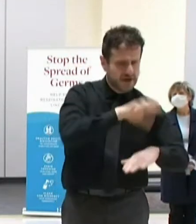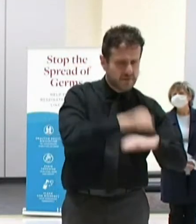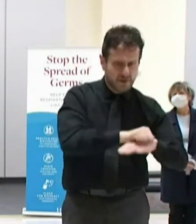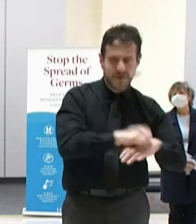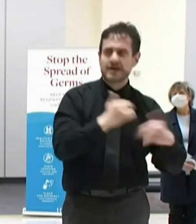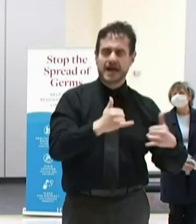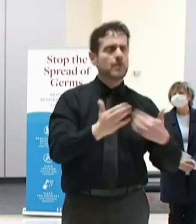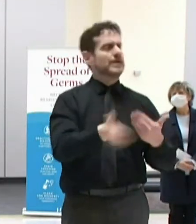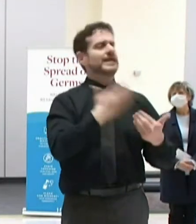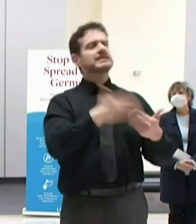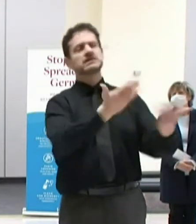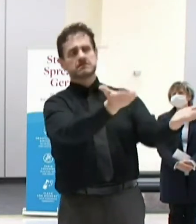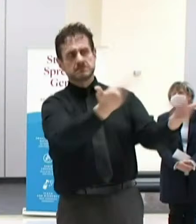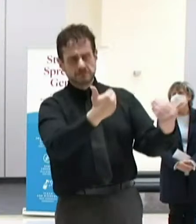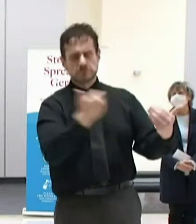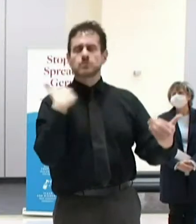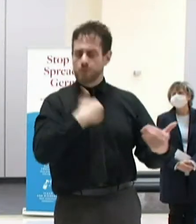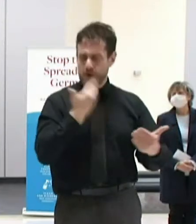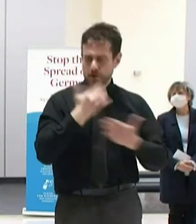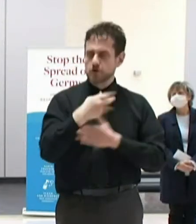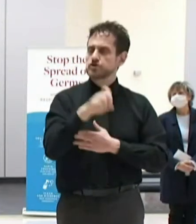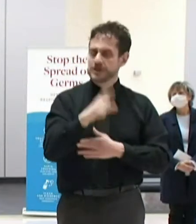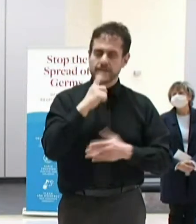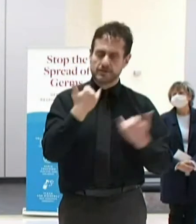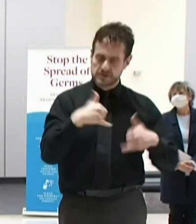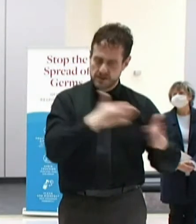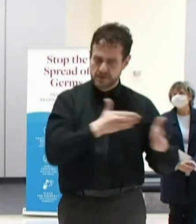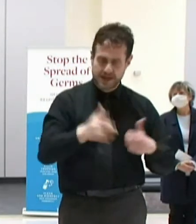good shape in terms of the planning. Everything is still on course.